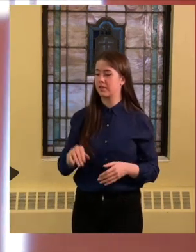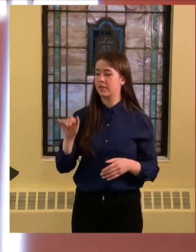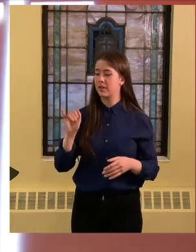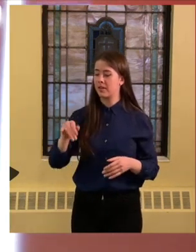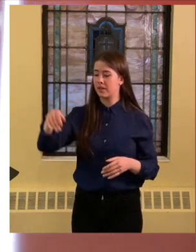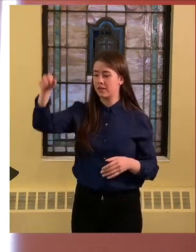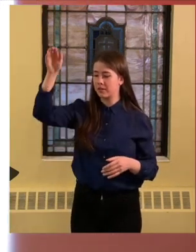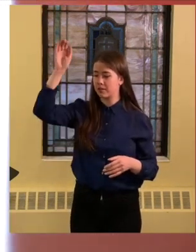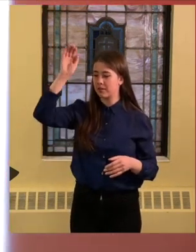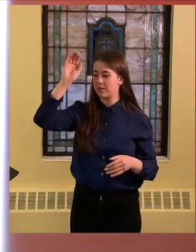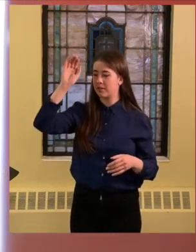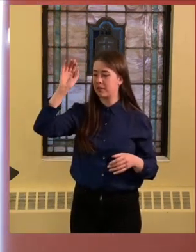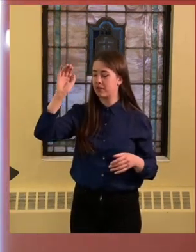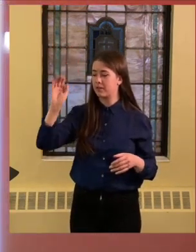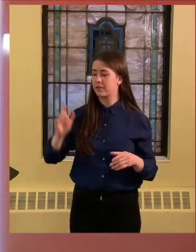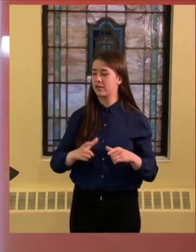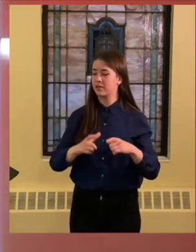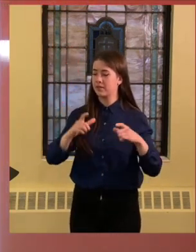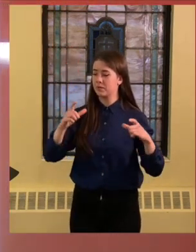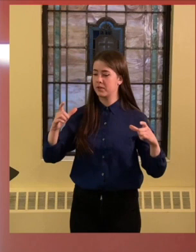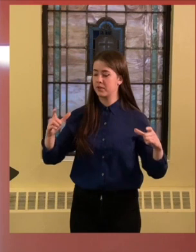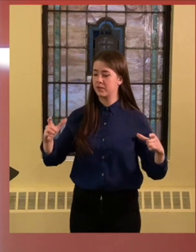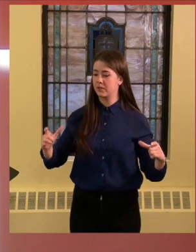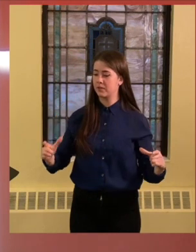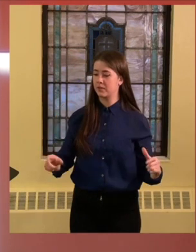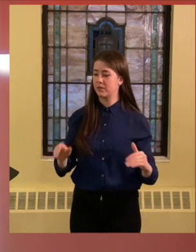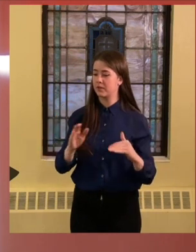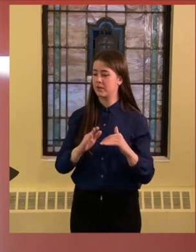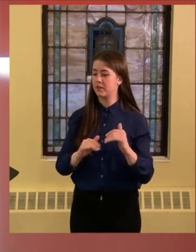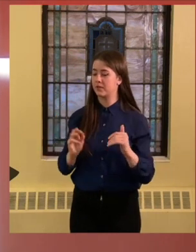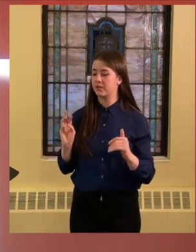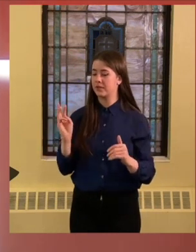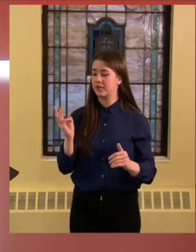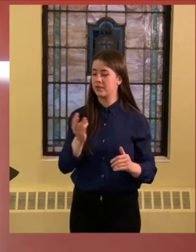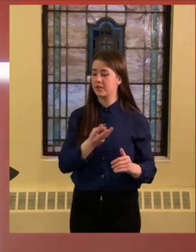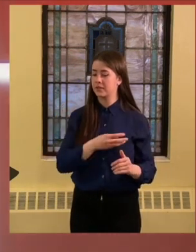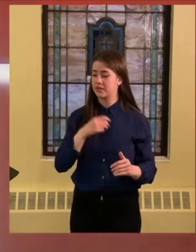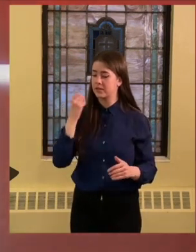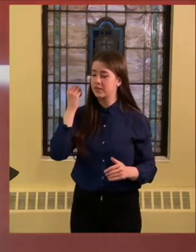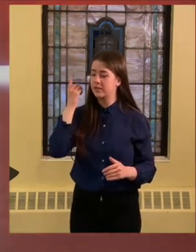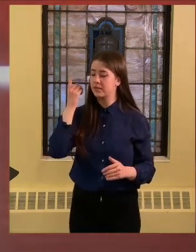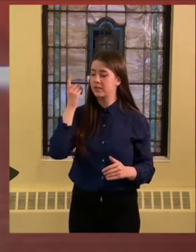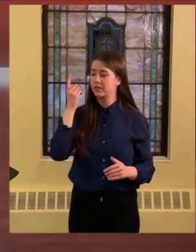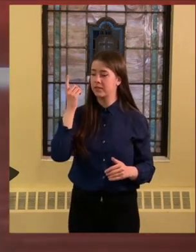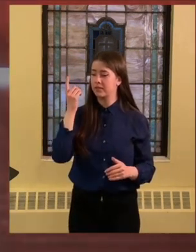believe that God is bigger than we can